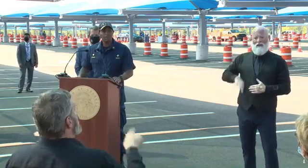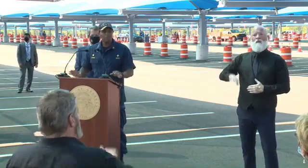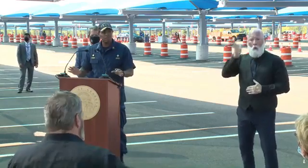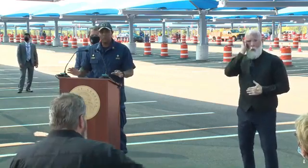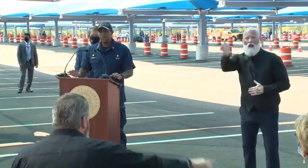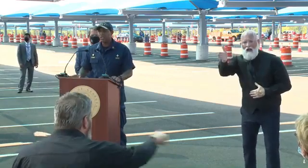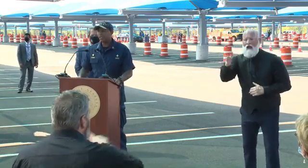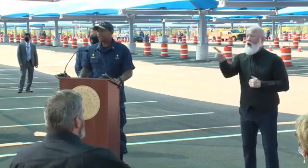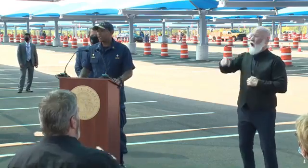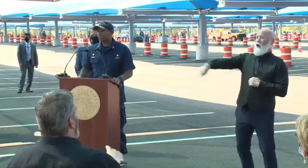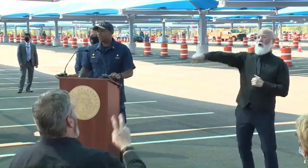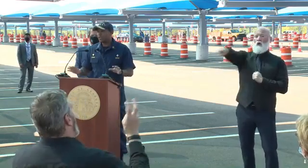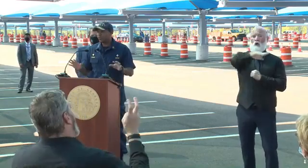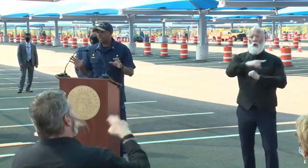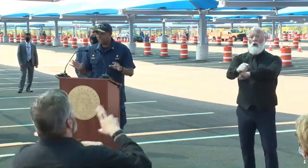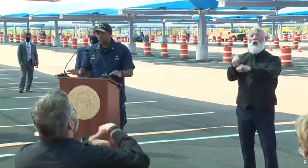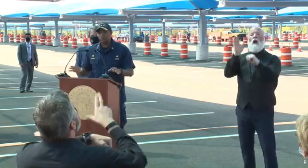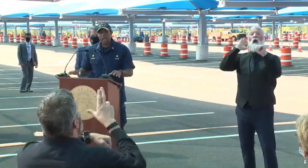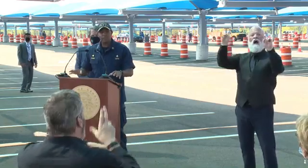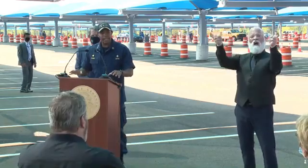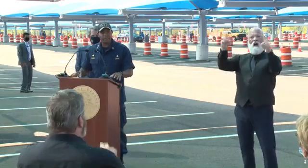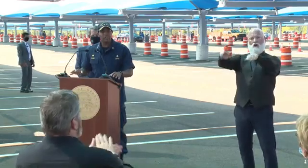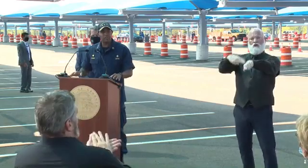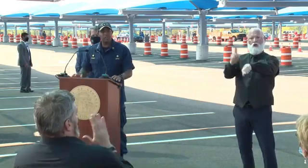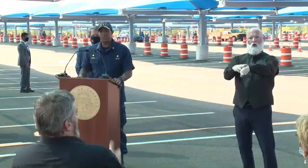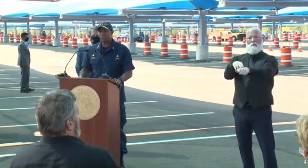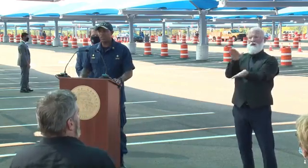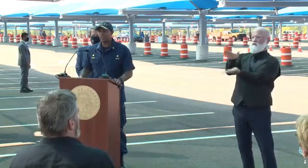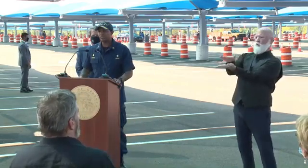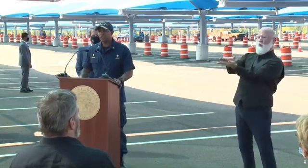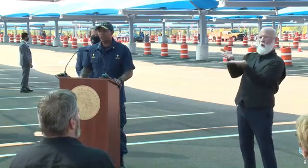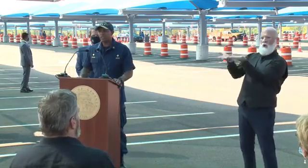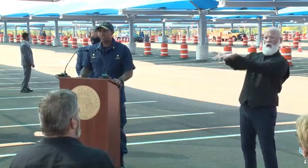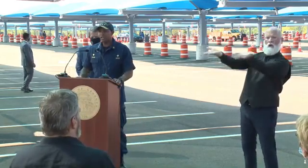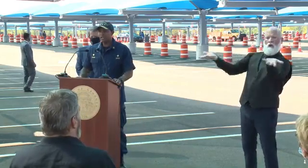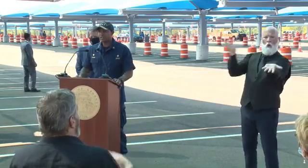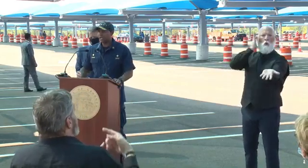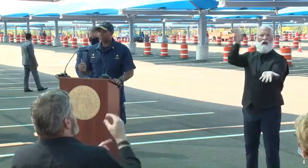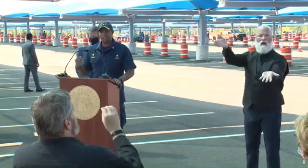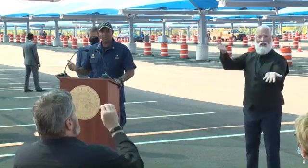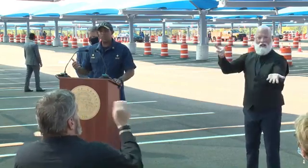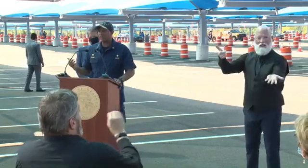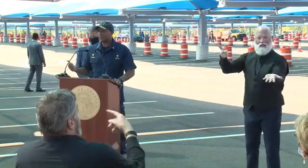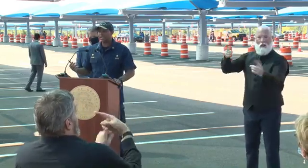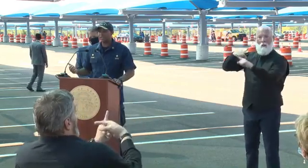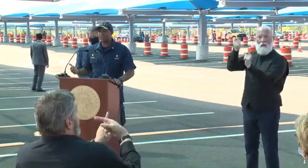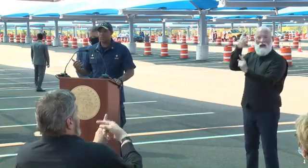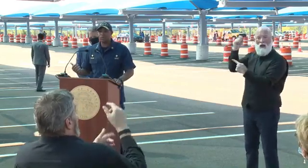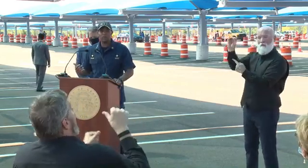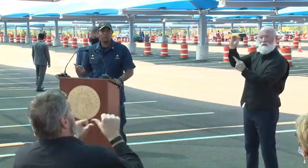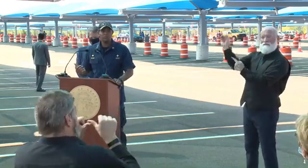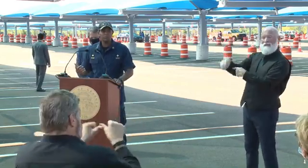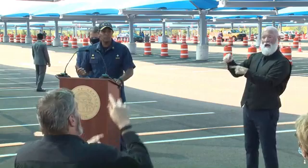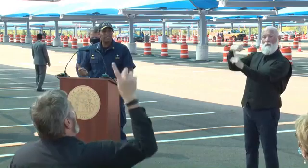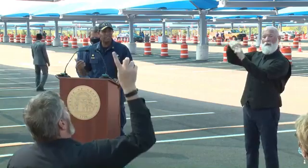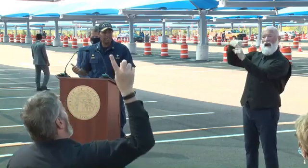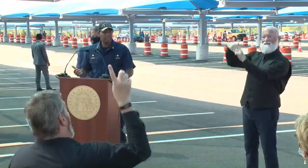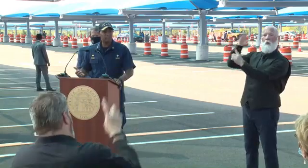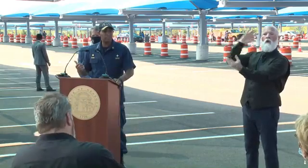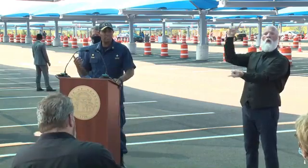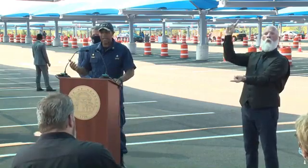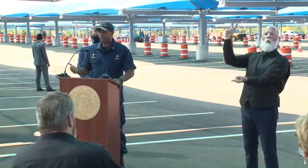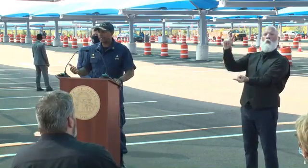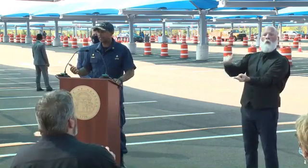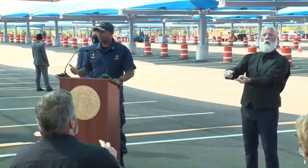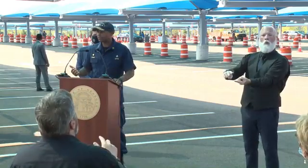normalcy sooner. And if we keep driving down these transmission rates, then it's not to say we won't have cases. We will. We need to